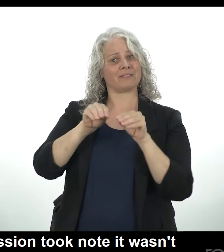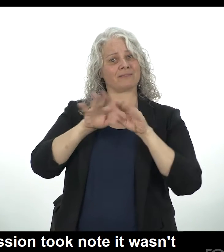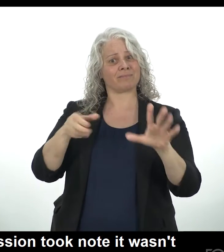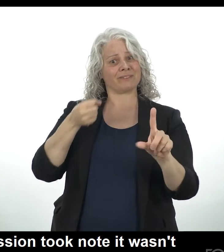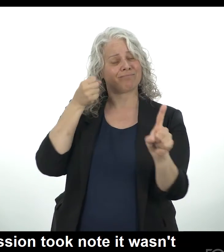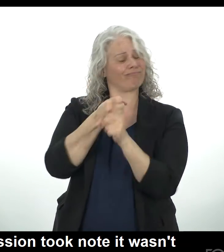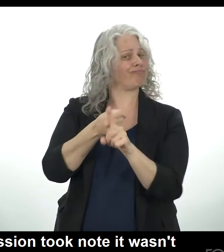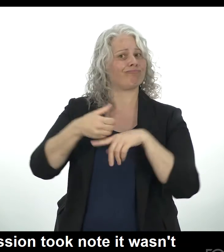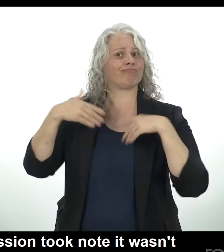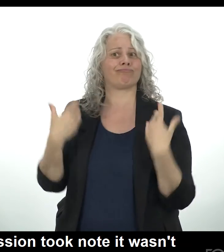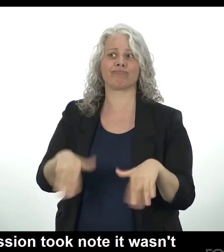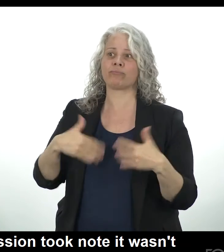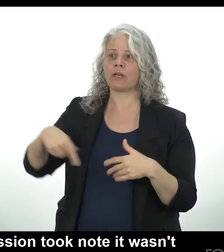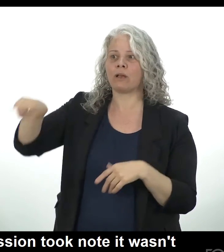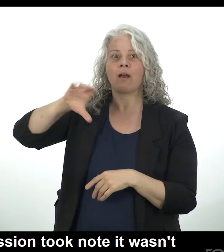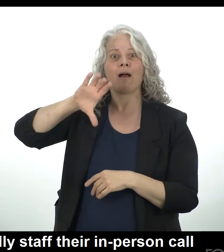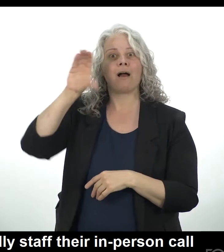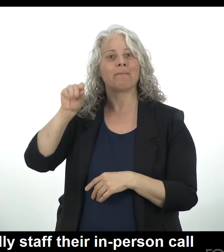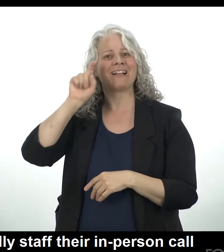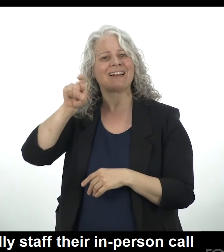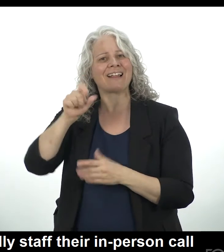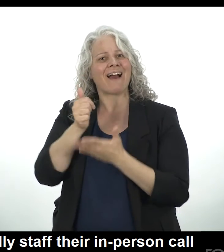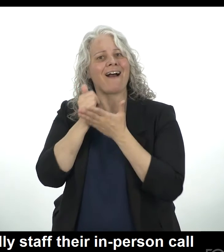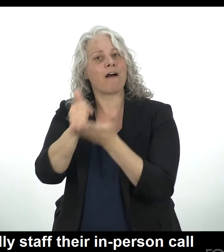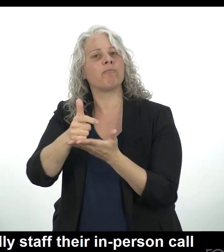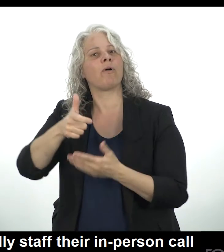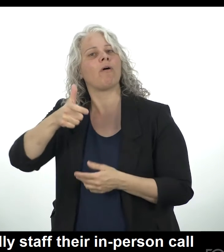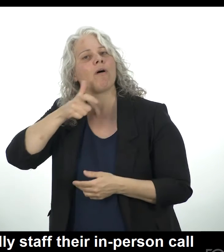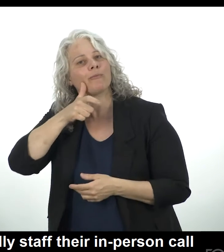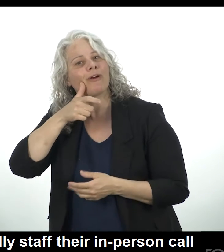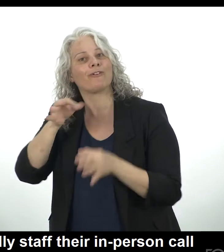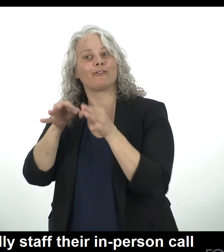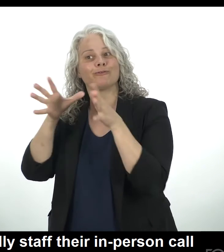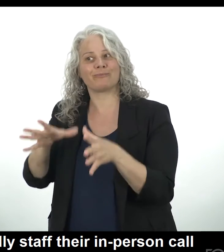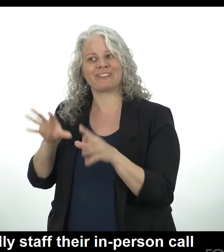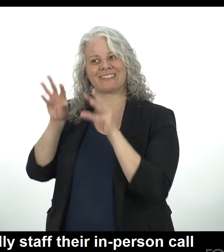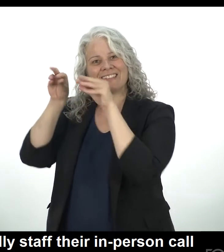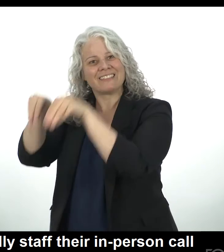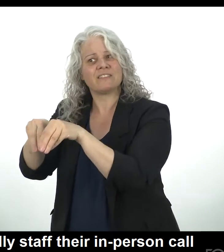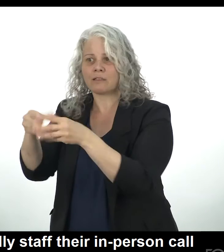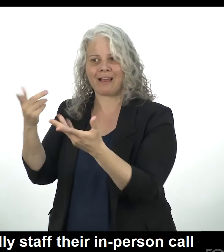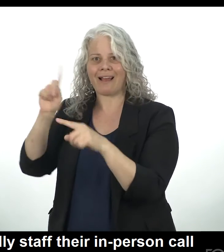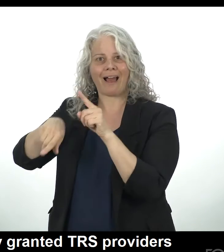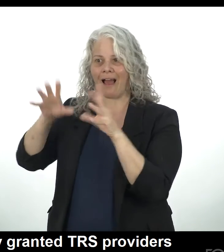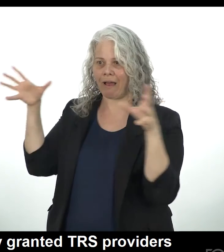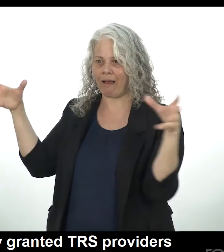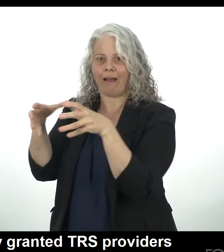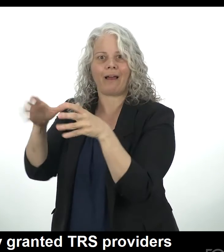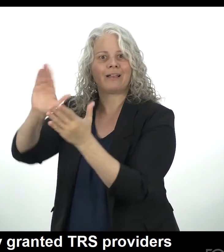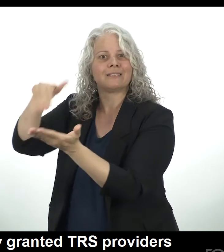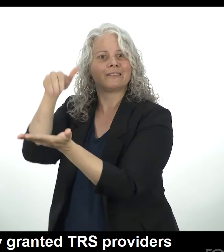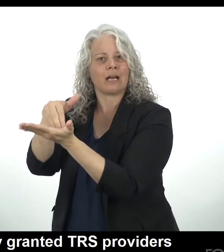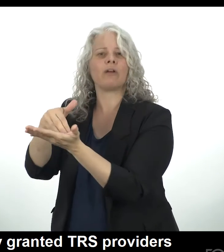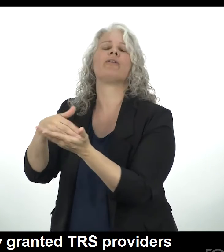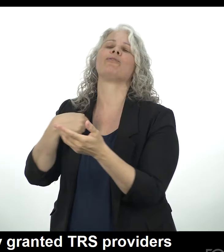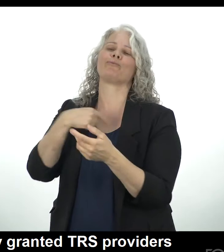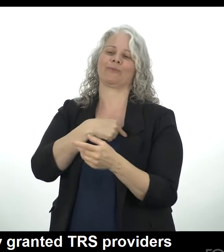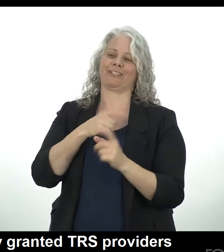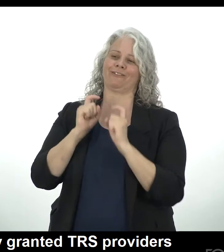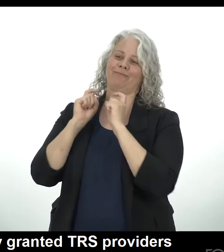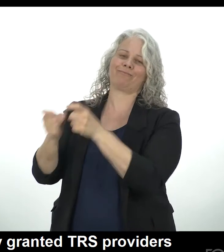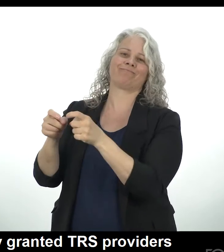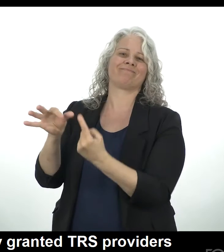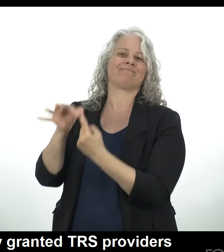pandemic, the Commission took note. It wasn't always easy for TRS providers to fully staff their in-person call centers. So last